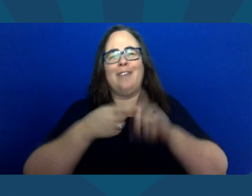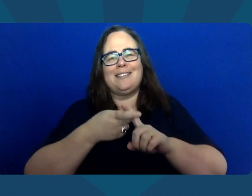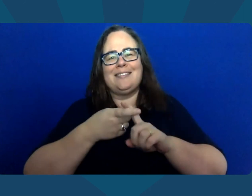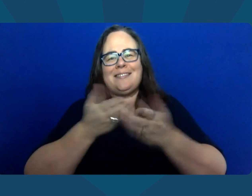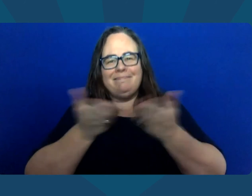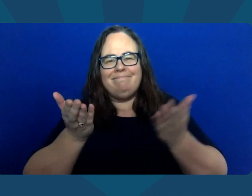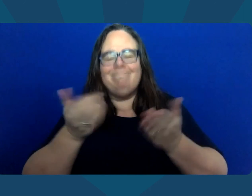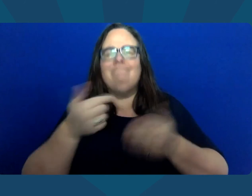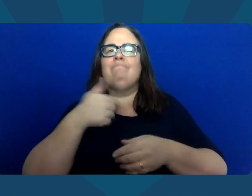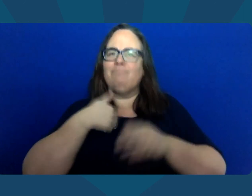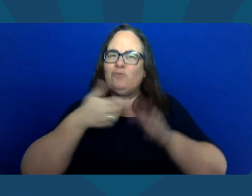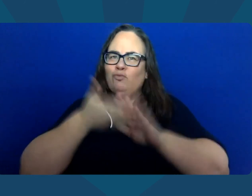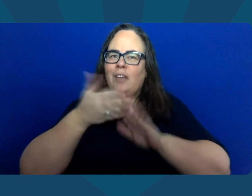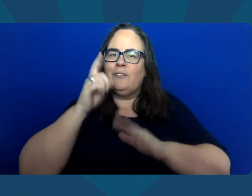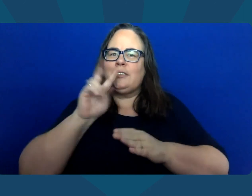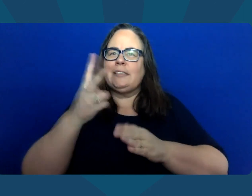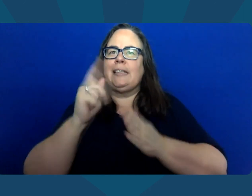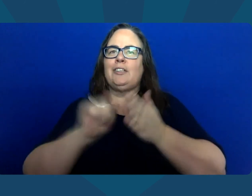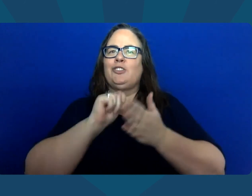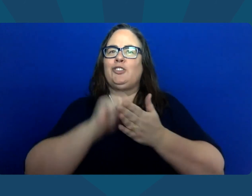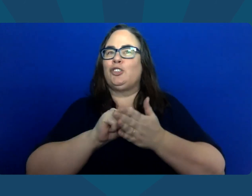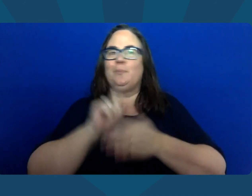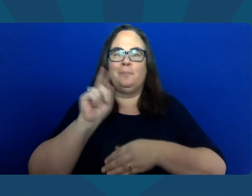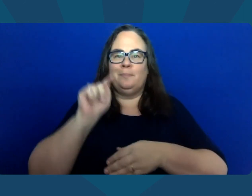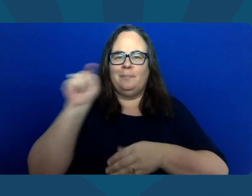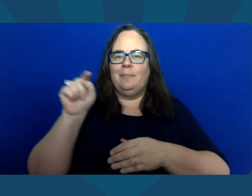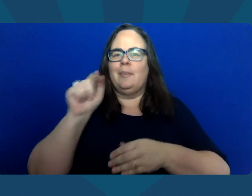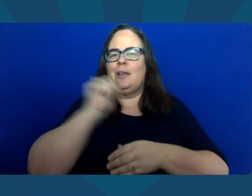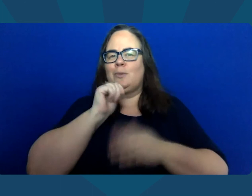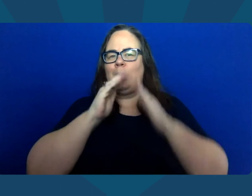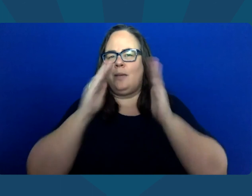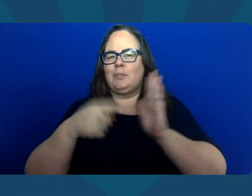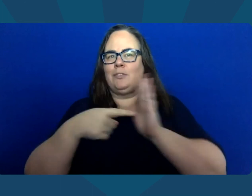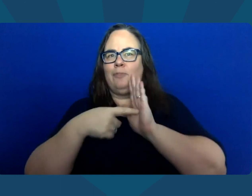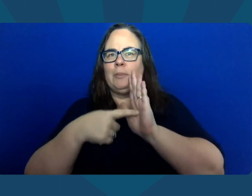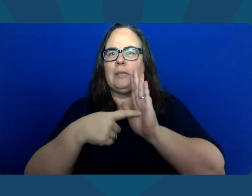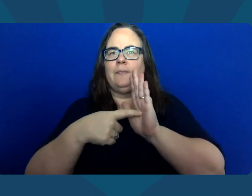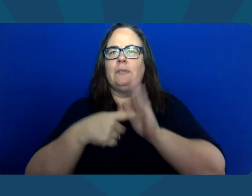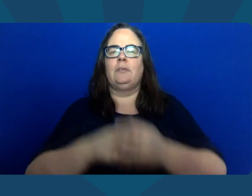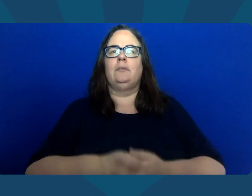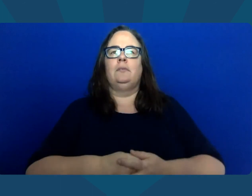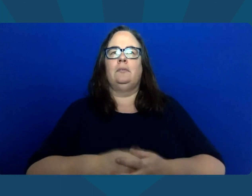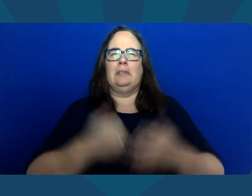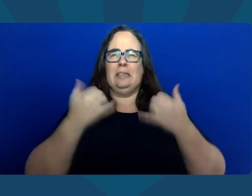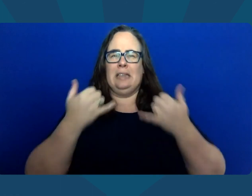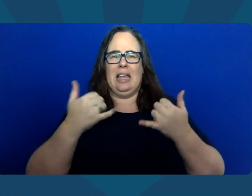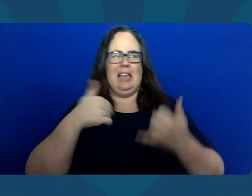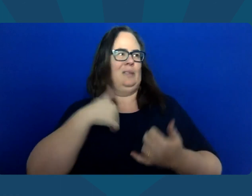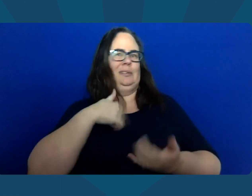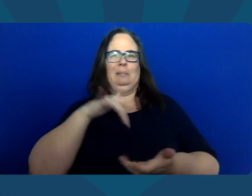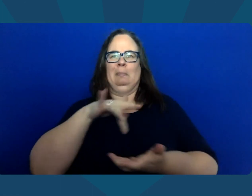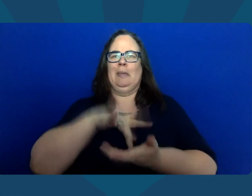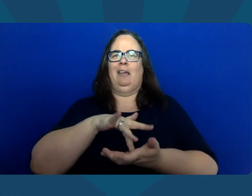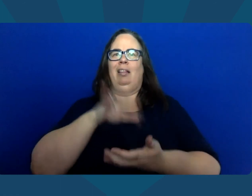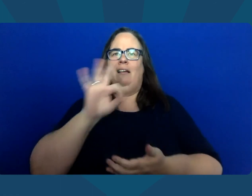Dear friends, I'm running for my second term in the Arizona House of Representatives. We are